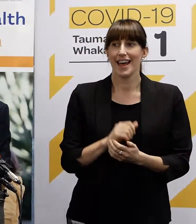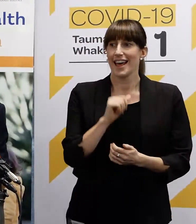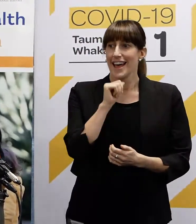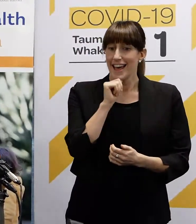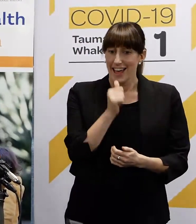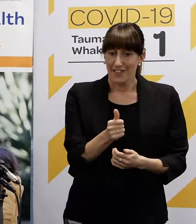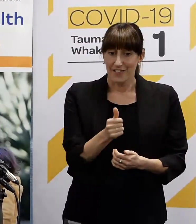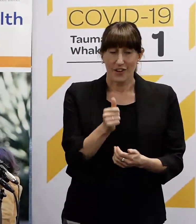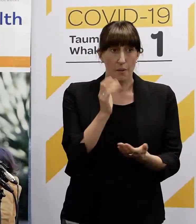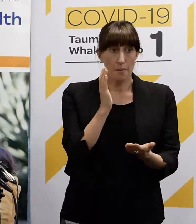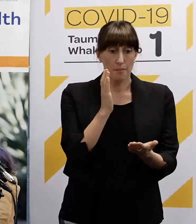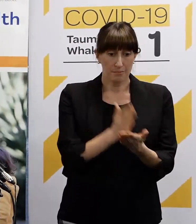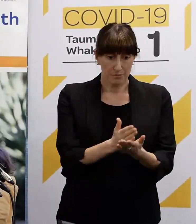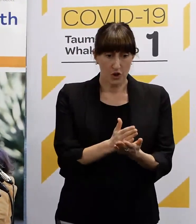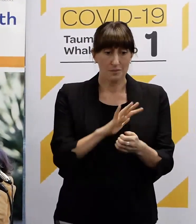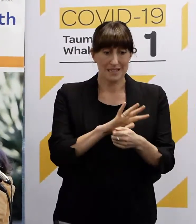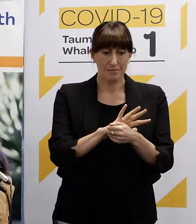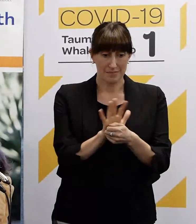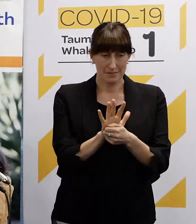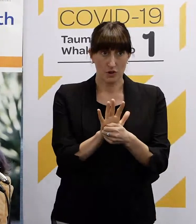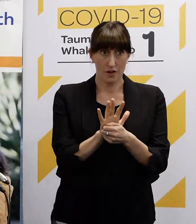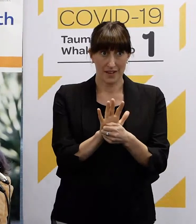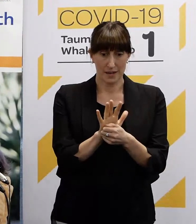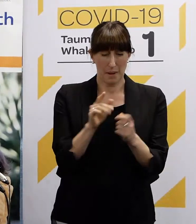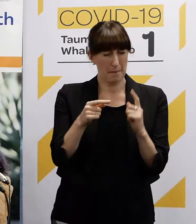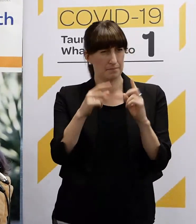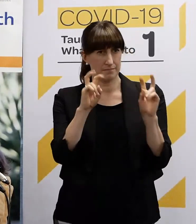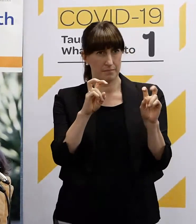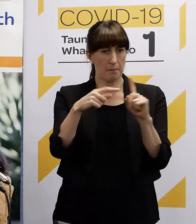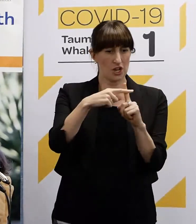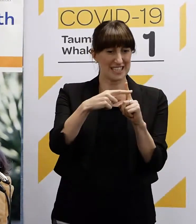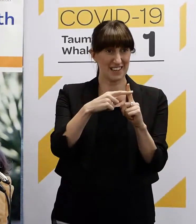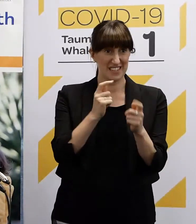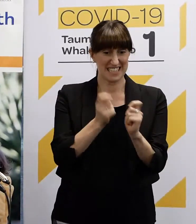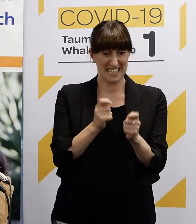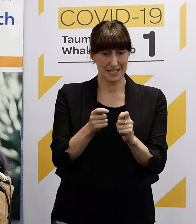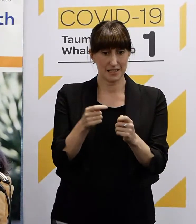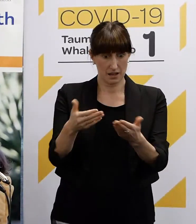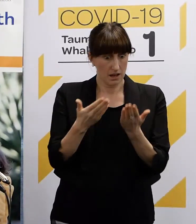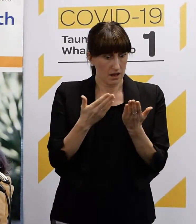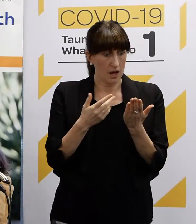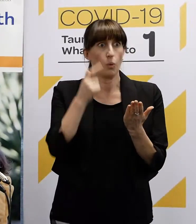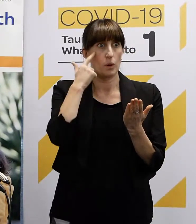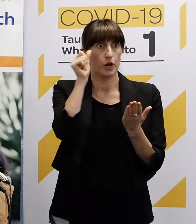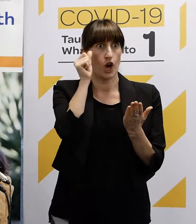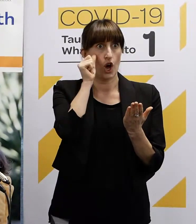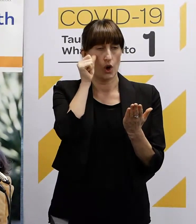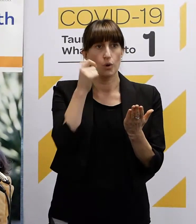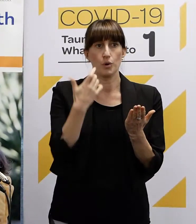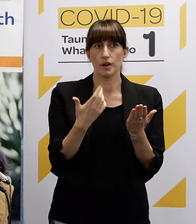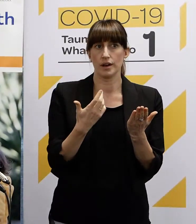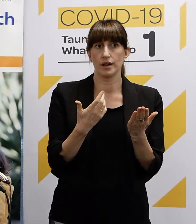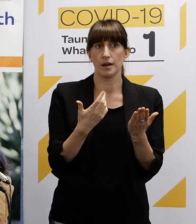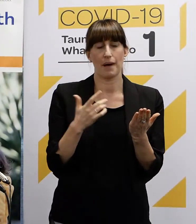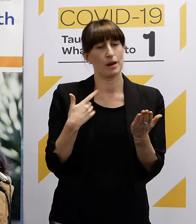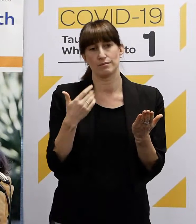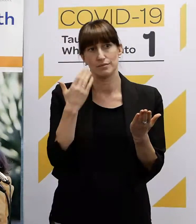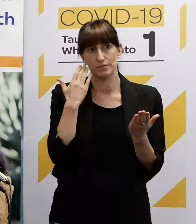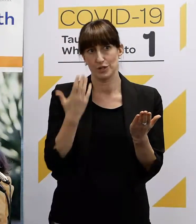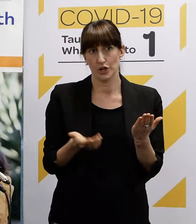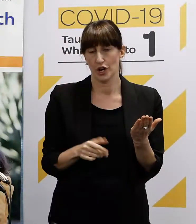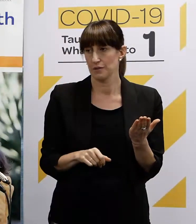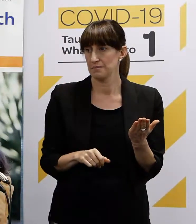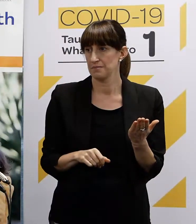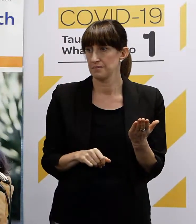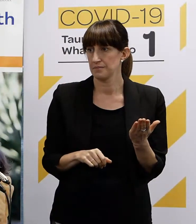whether we know where the person is, we get a heads up immediately, so we would know if there had been a positive result. There's also